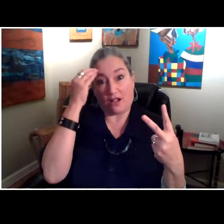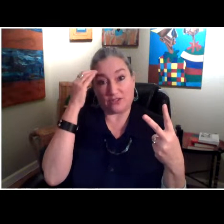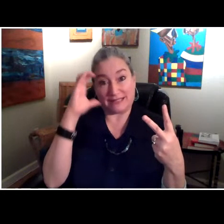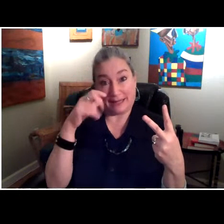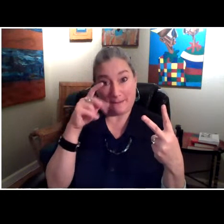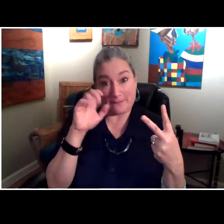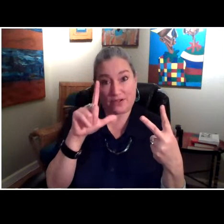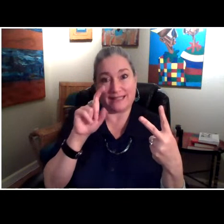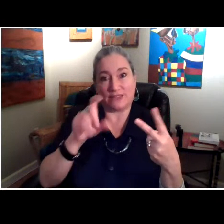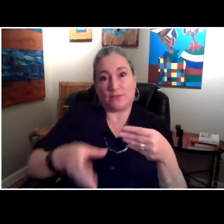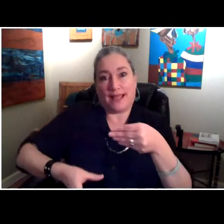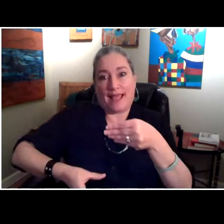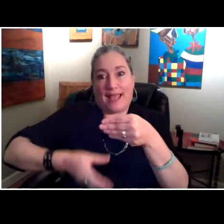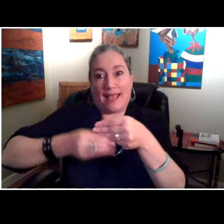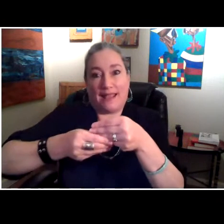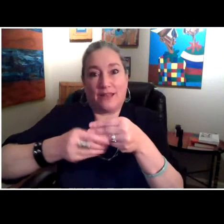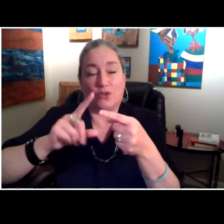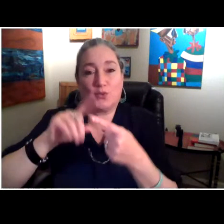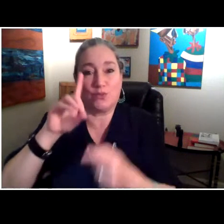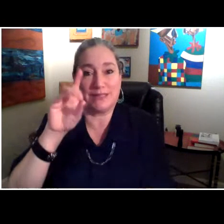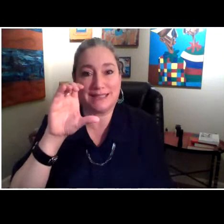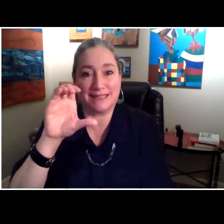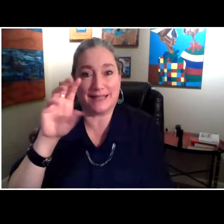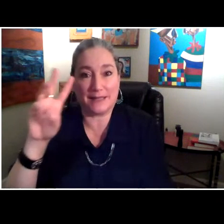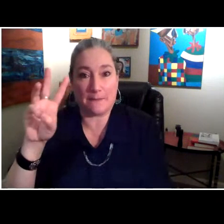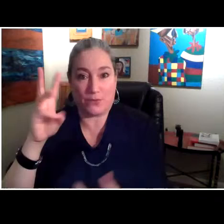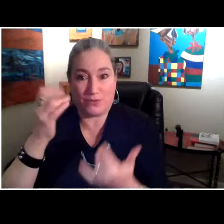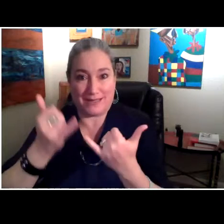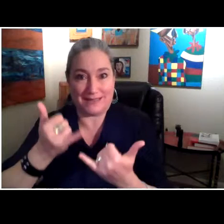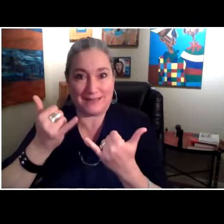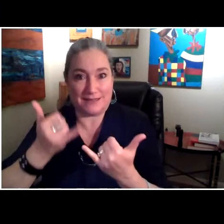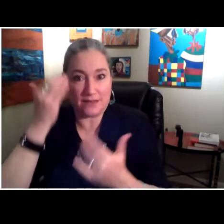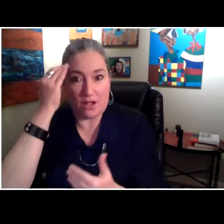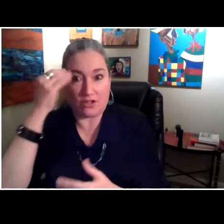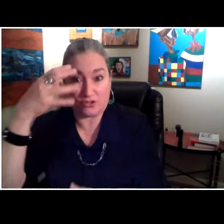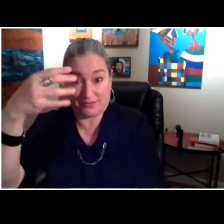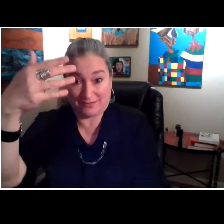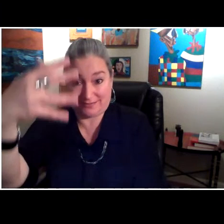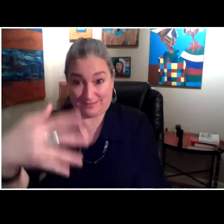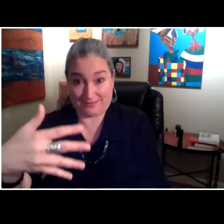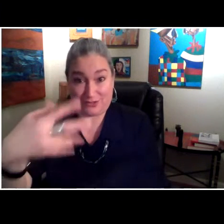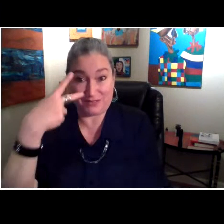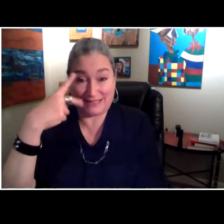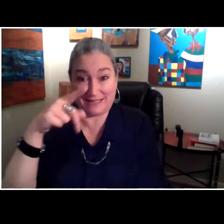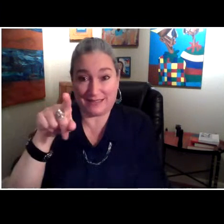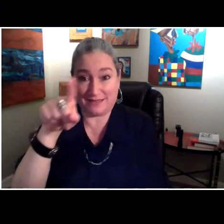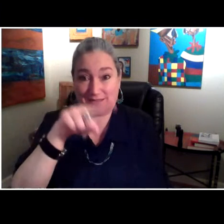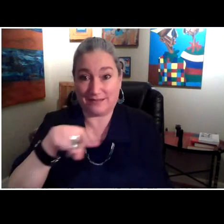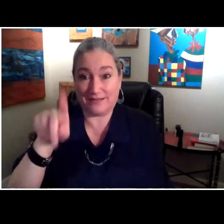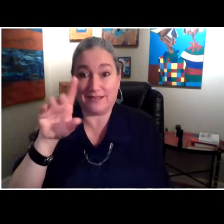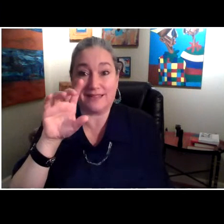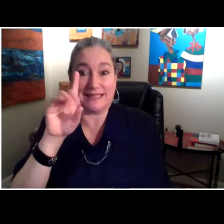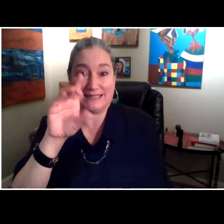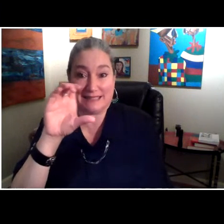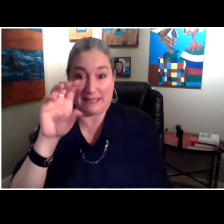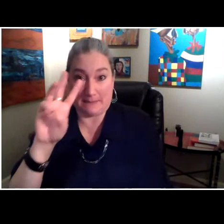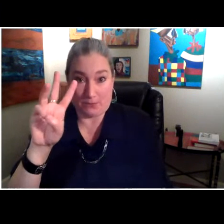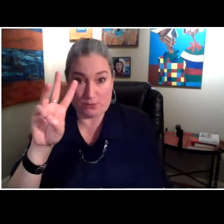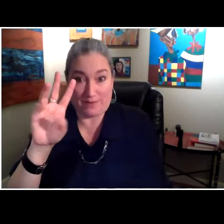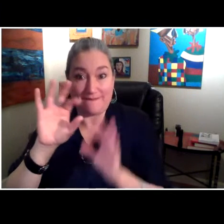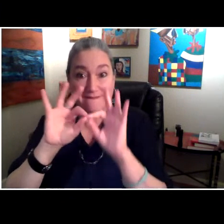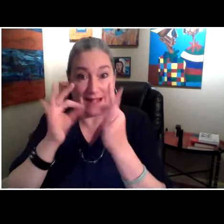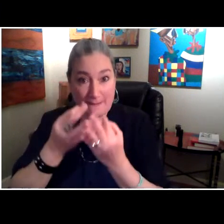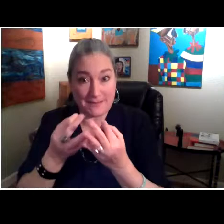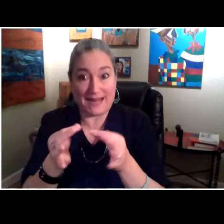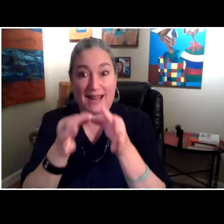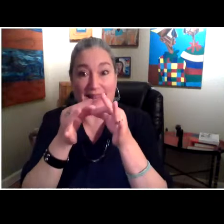that knowledge of educational capital and trauma knowledge capital, that is added in